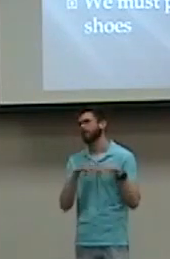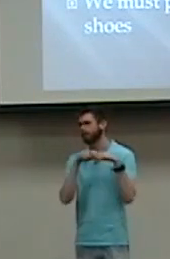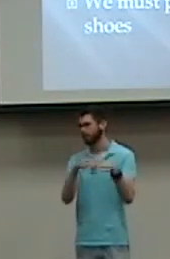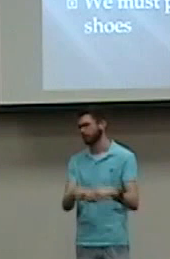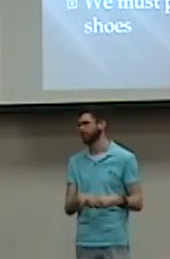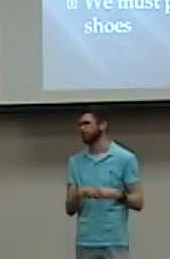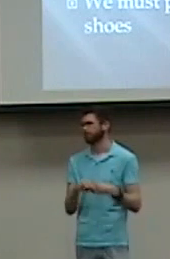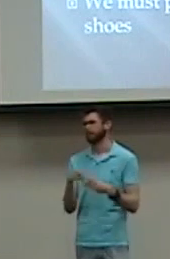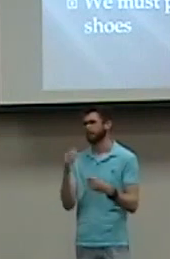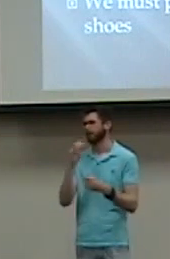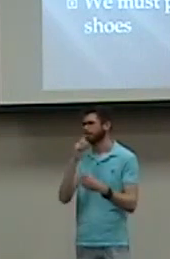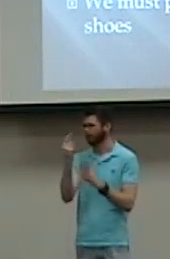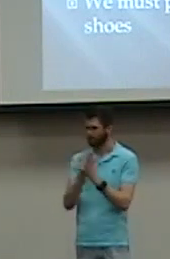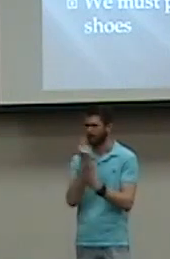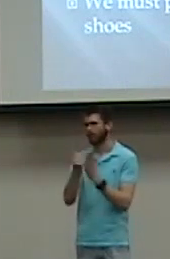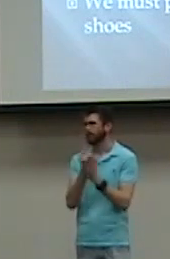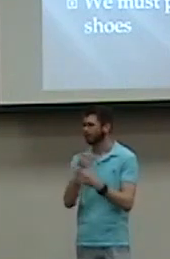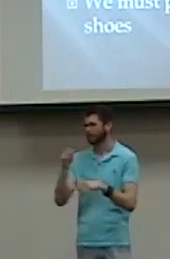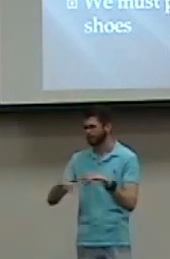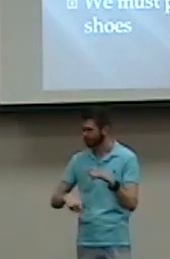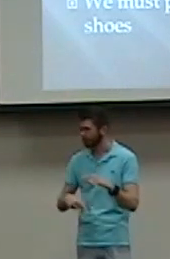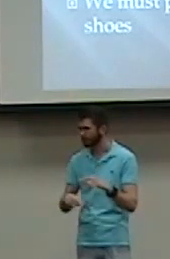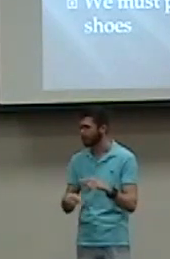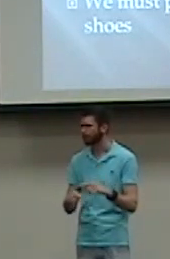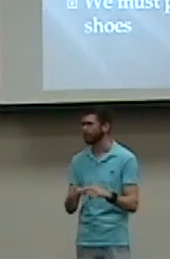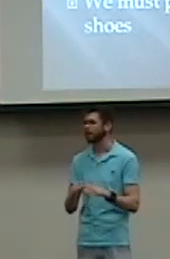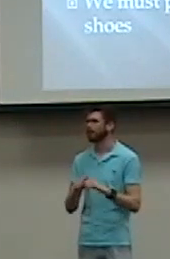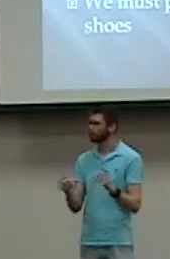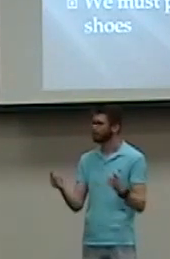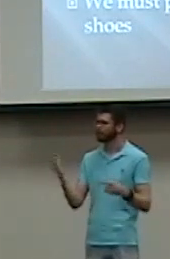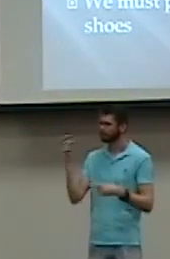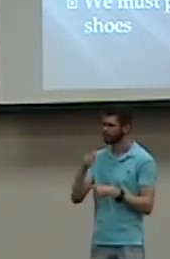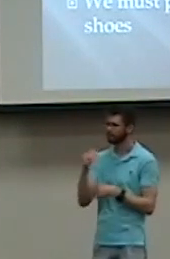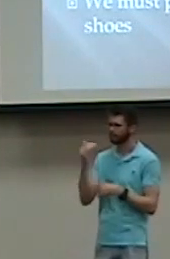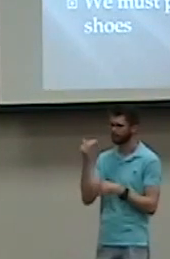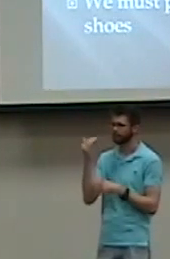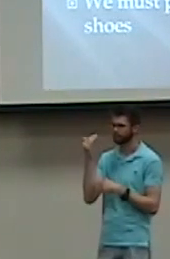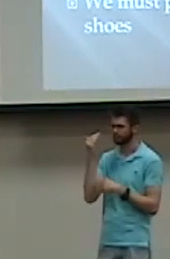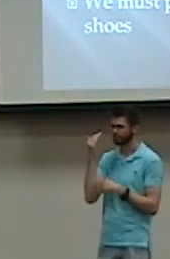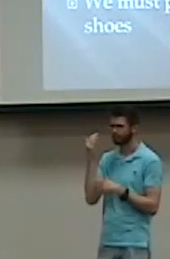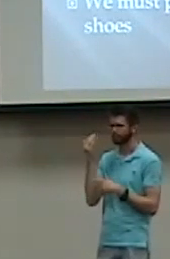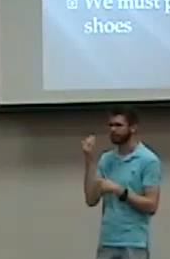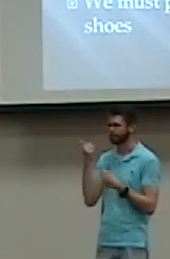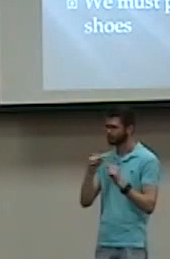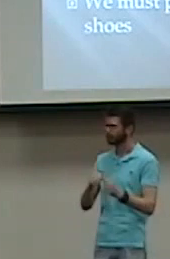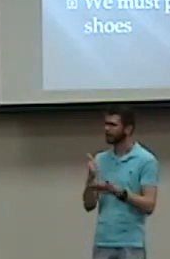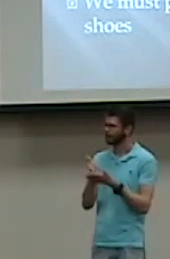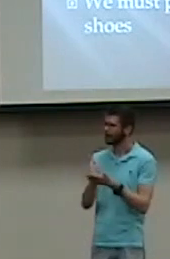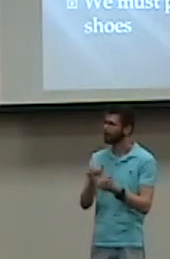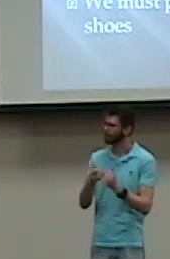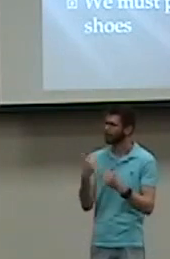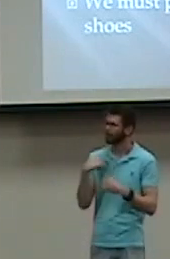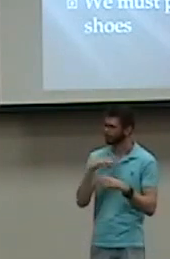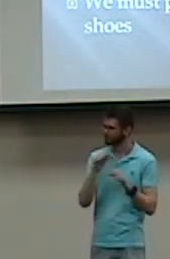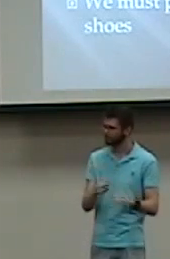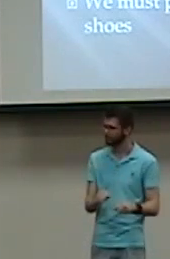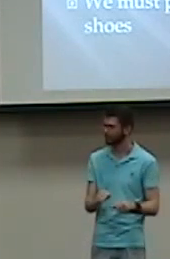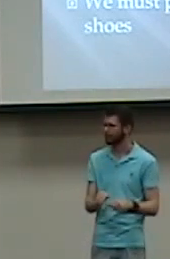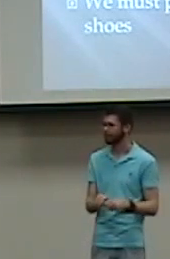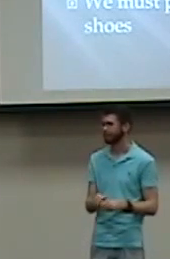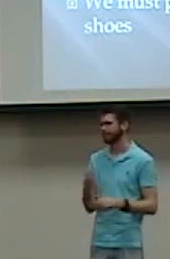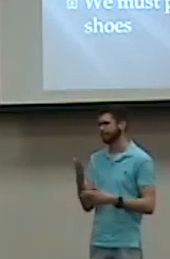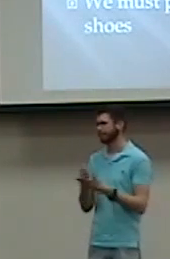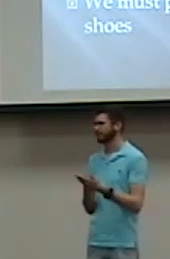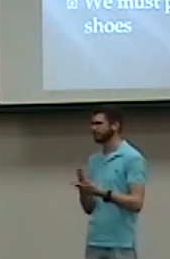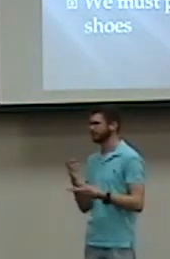don't need to say, well, this is the time when I can come by and this is the dish that I prepare and you're just going to have to deal with that. I'm going to just drop it off at your doorstep. The carpenter